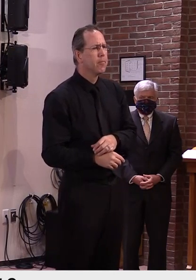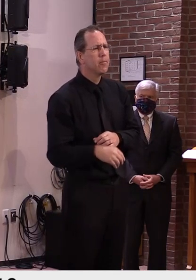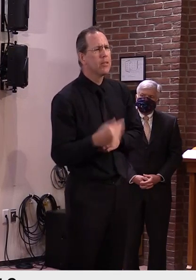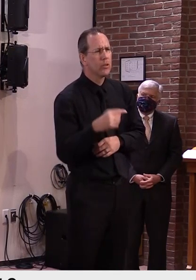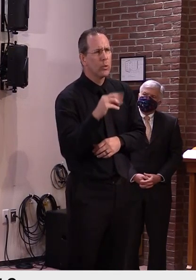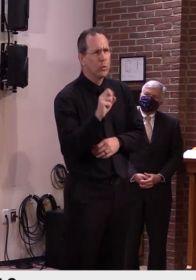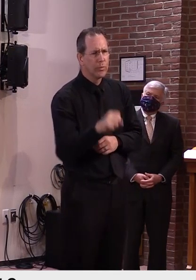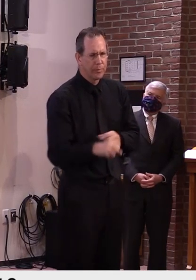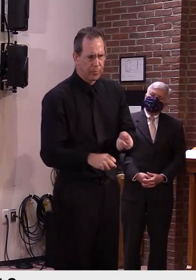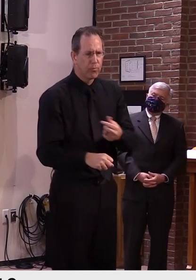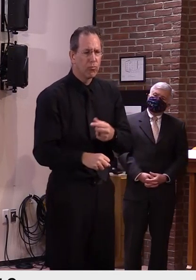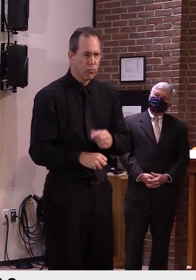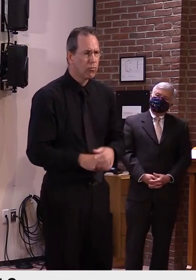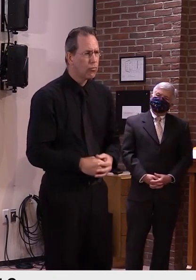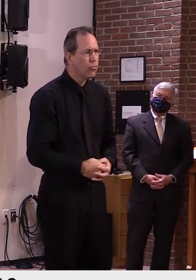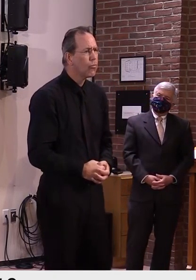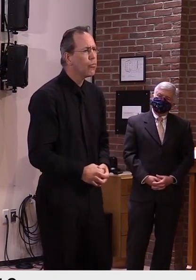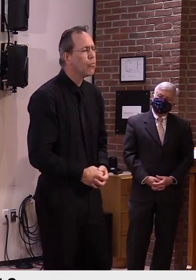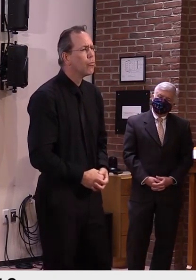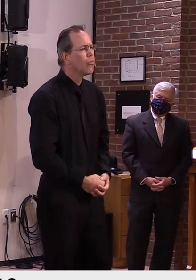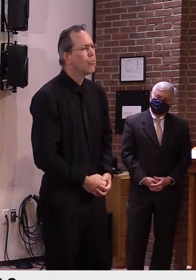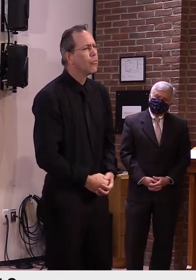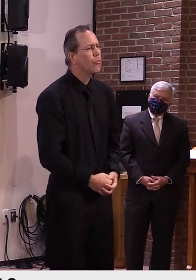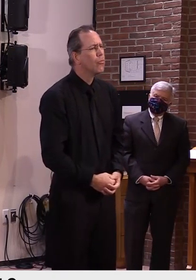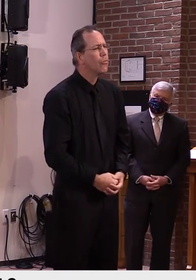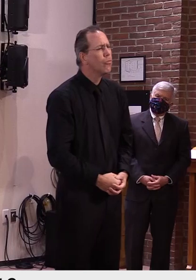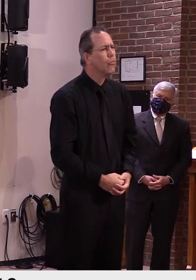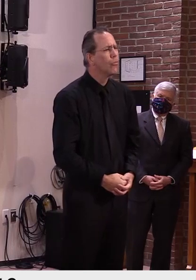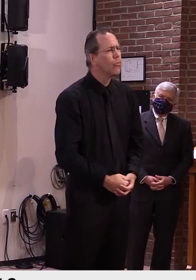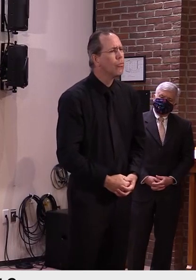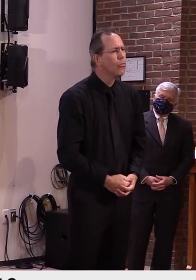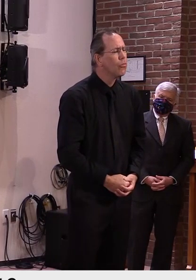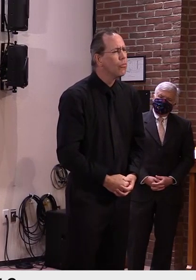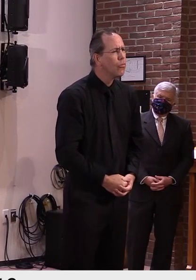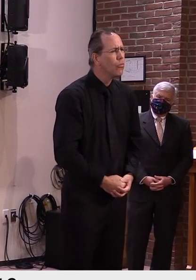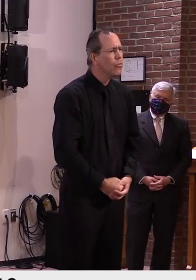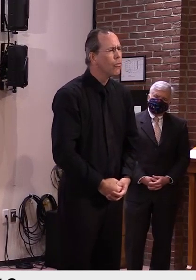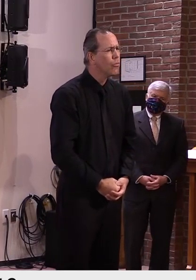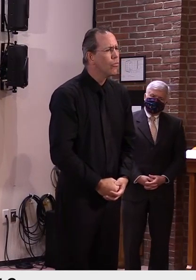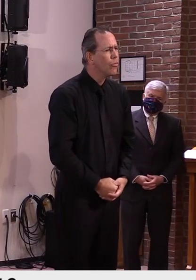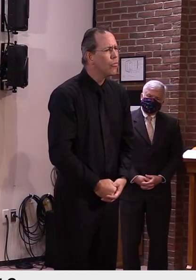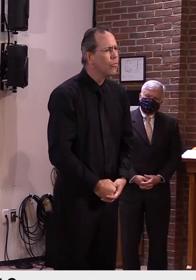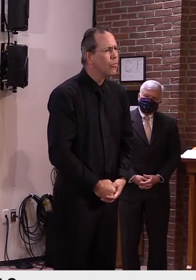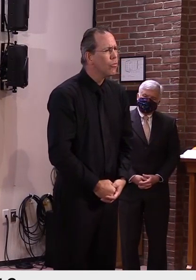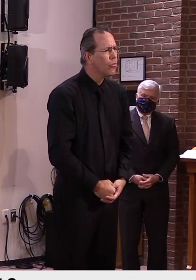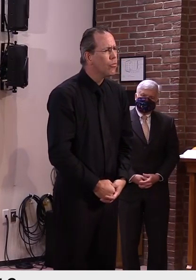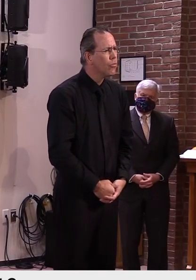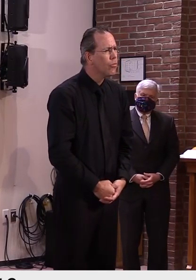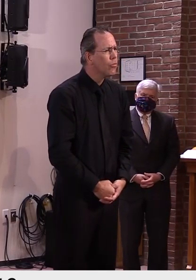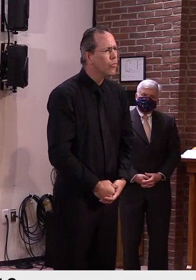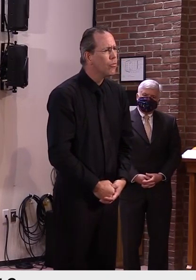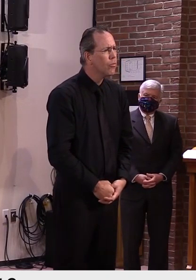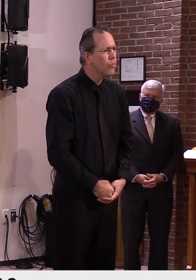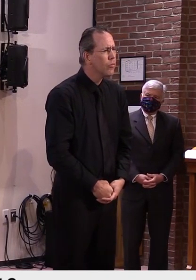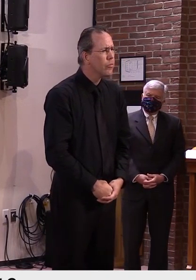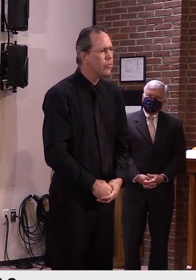out today, which, Governor, shows you with a big lead over David Zuckerman in a competitive race